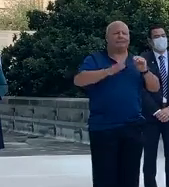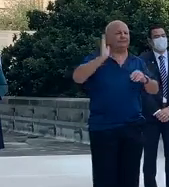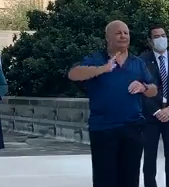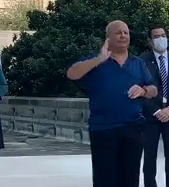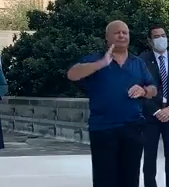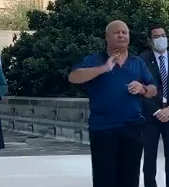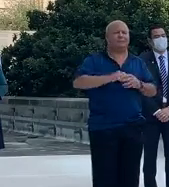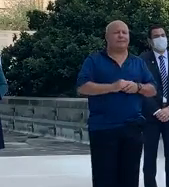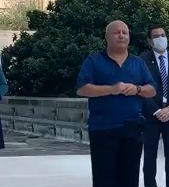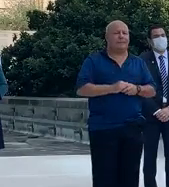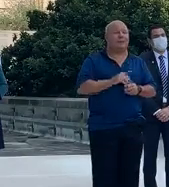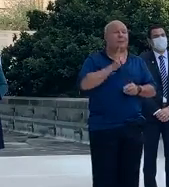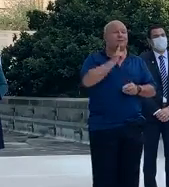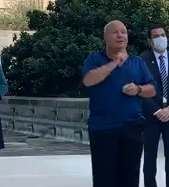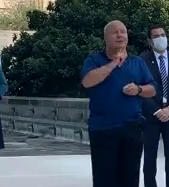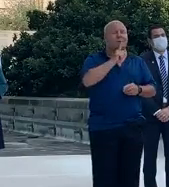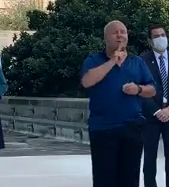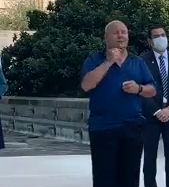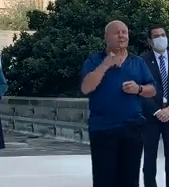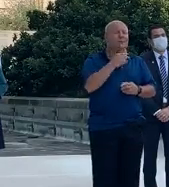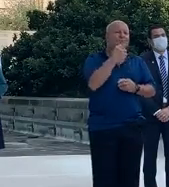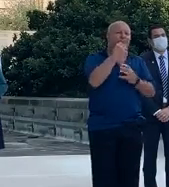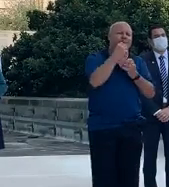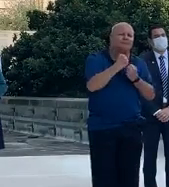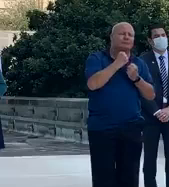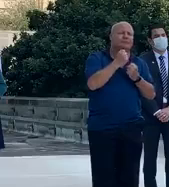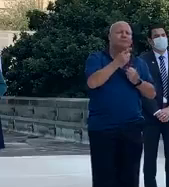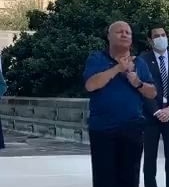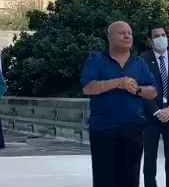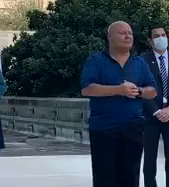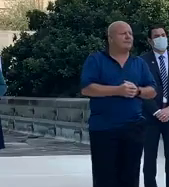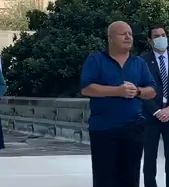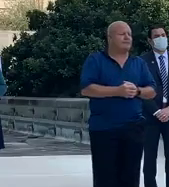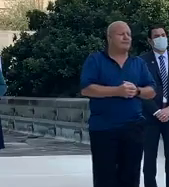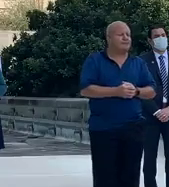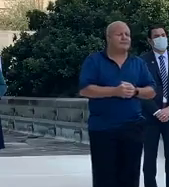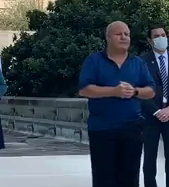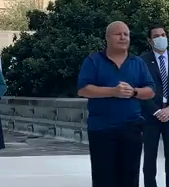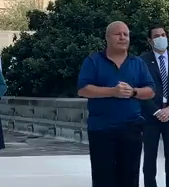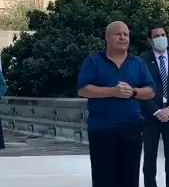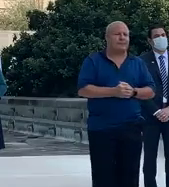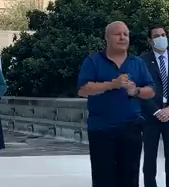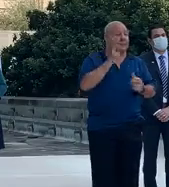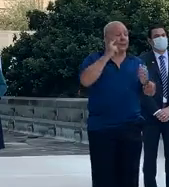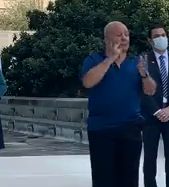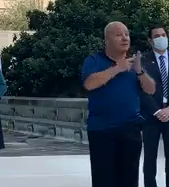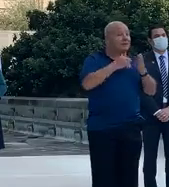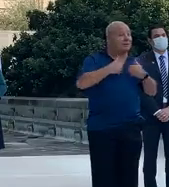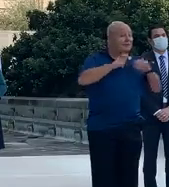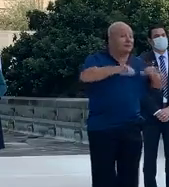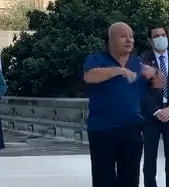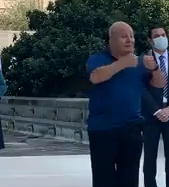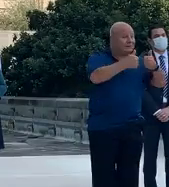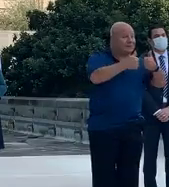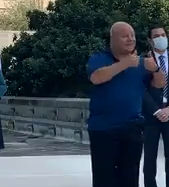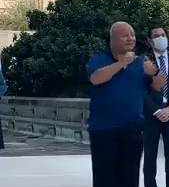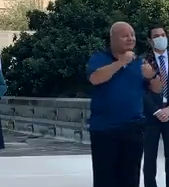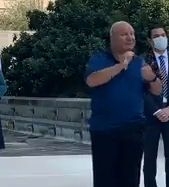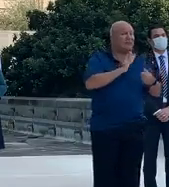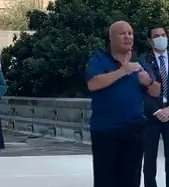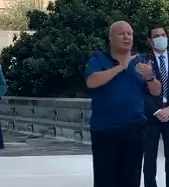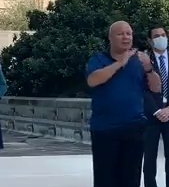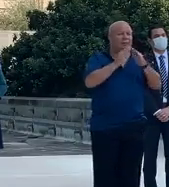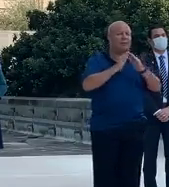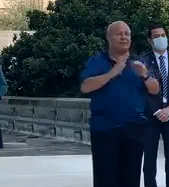Now more than ever, we really do treasure you. We recognize the challenges, of course, that our